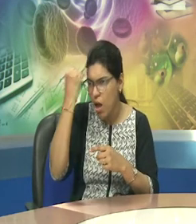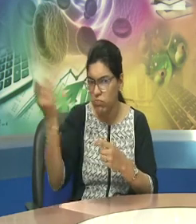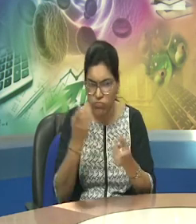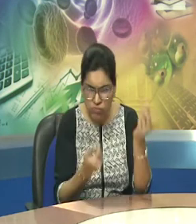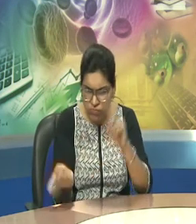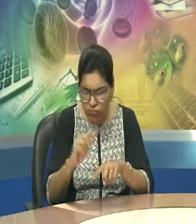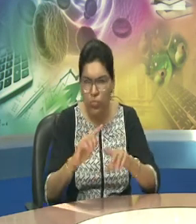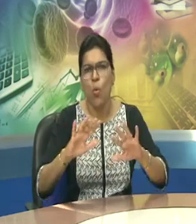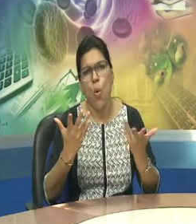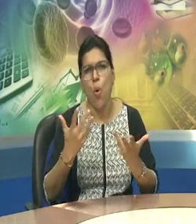Fourth,